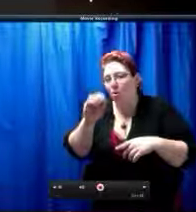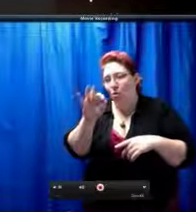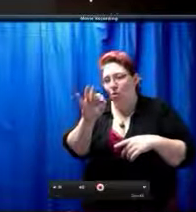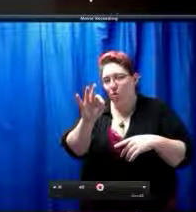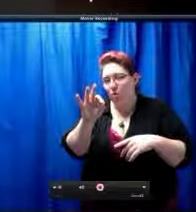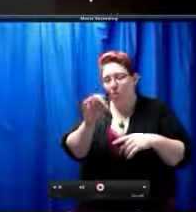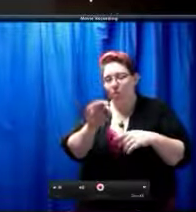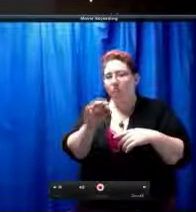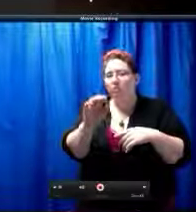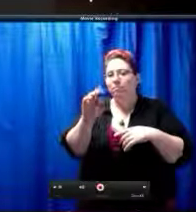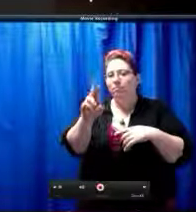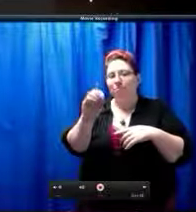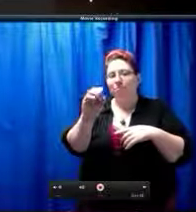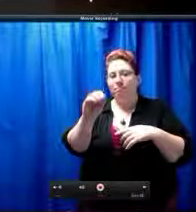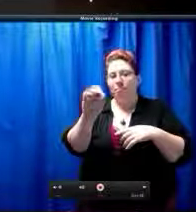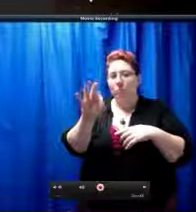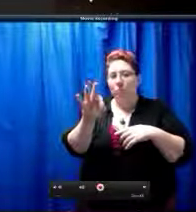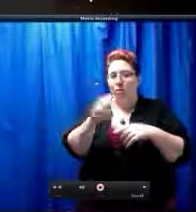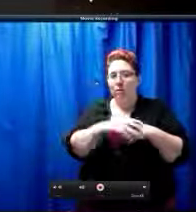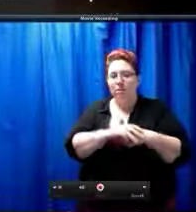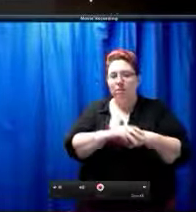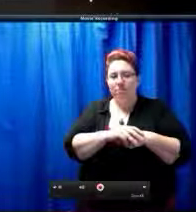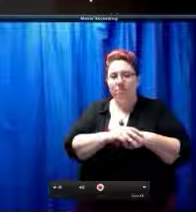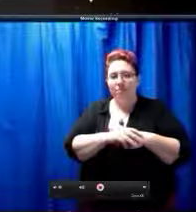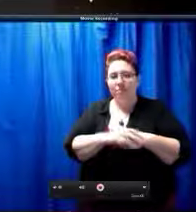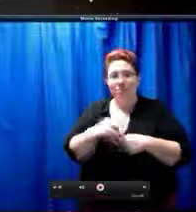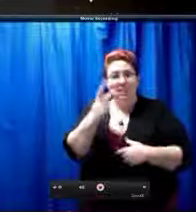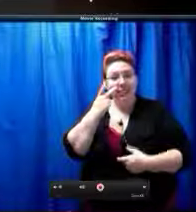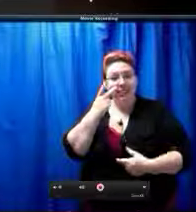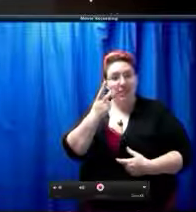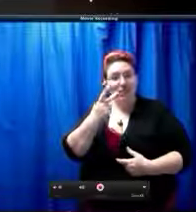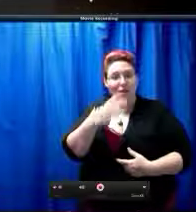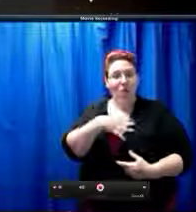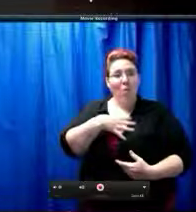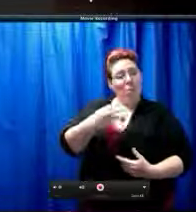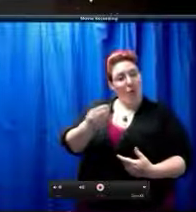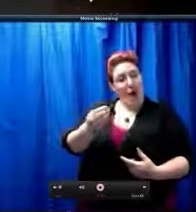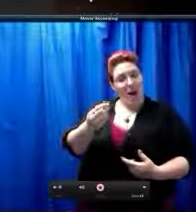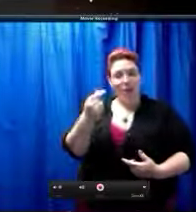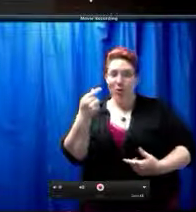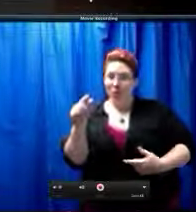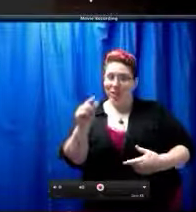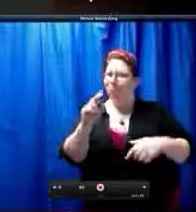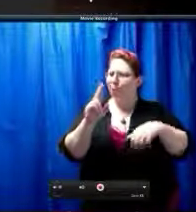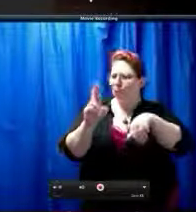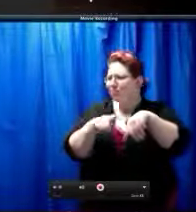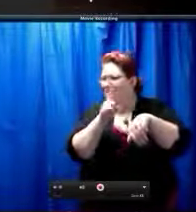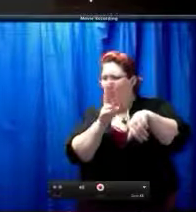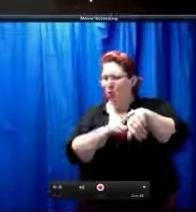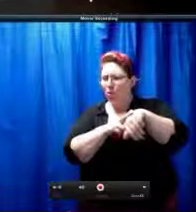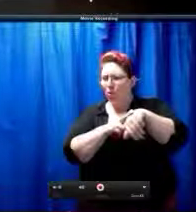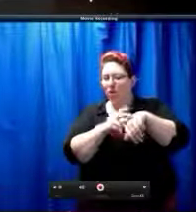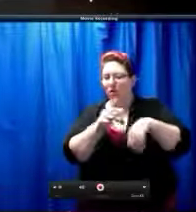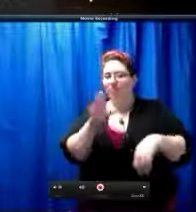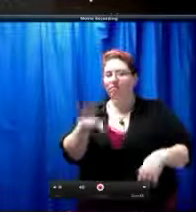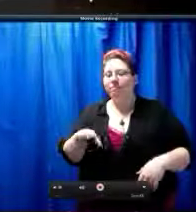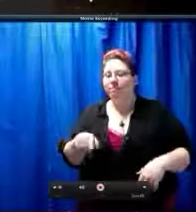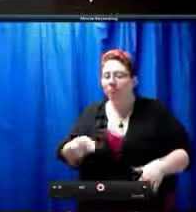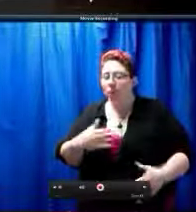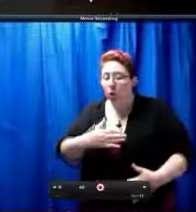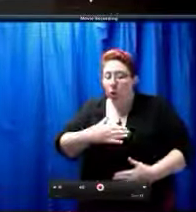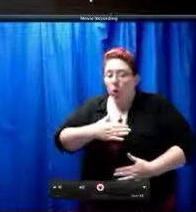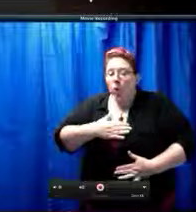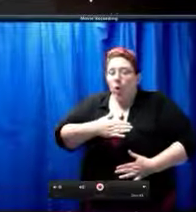see. So you see how it's all nice and white or green around the. That's normal. Take a deep breath for me and say ah.